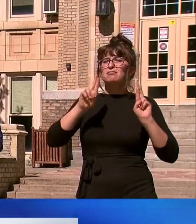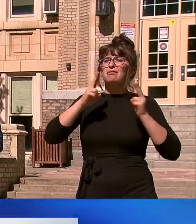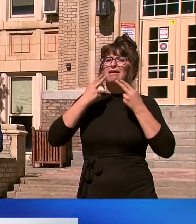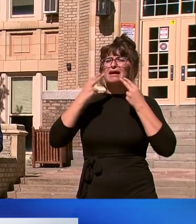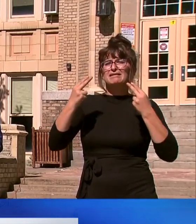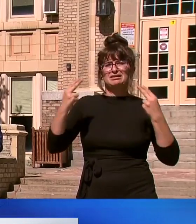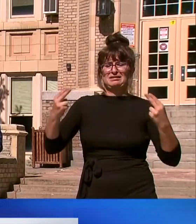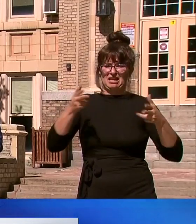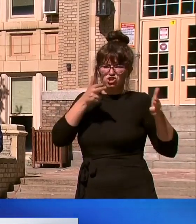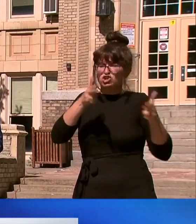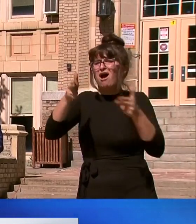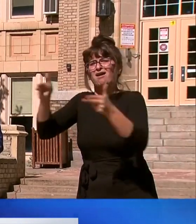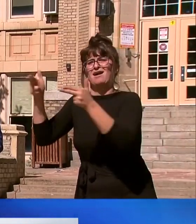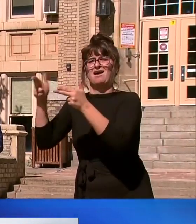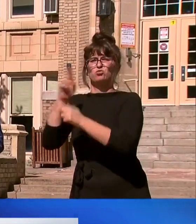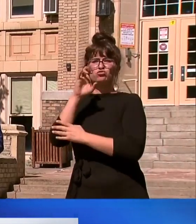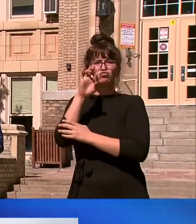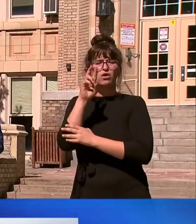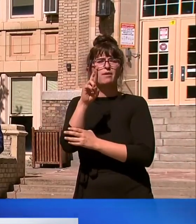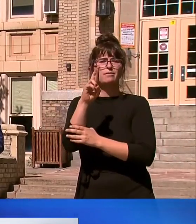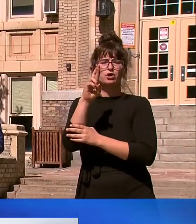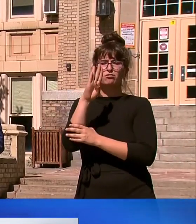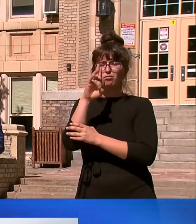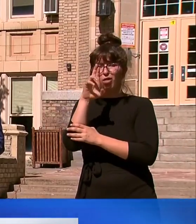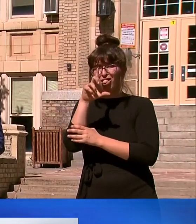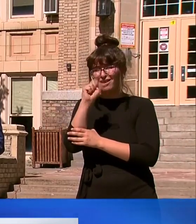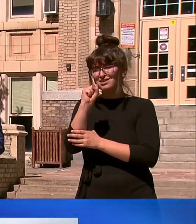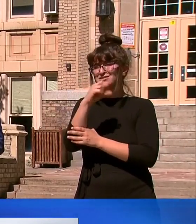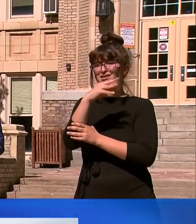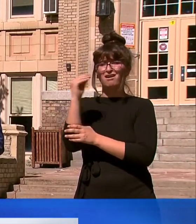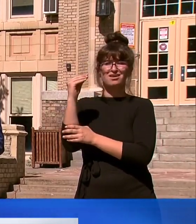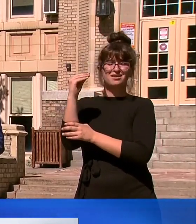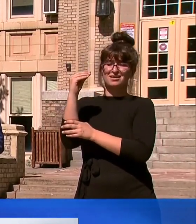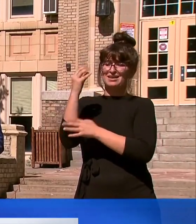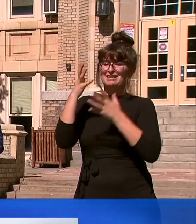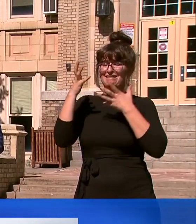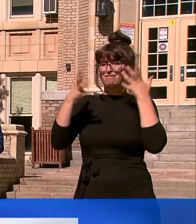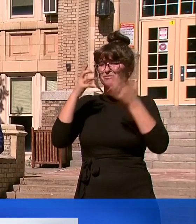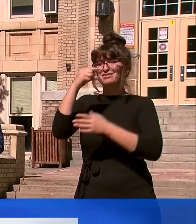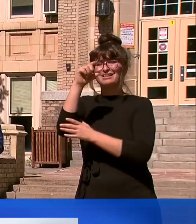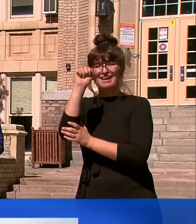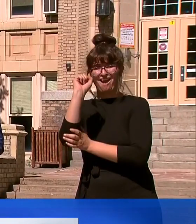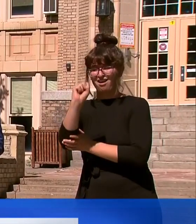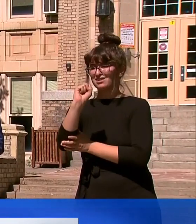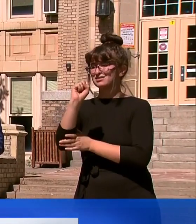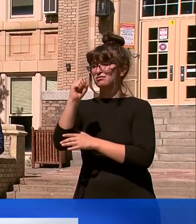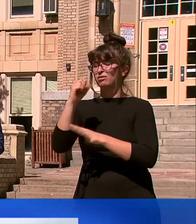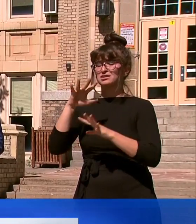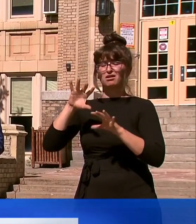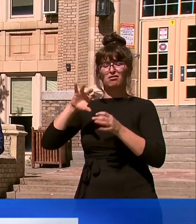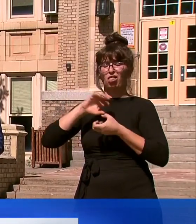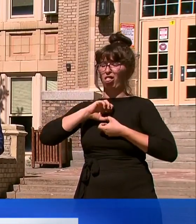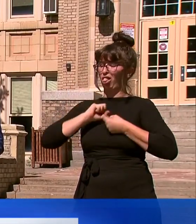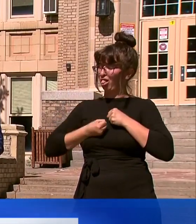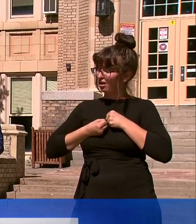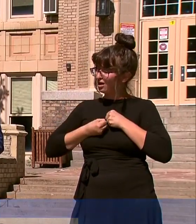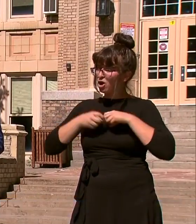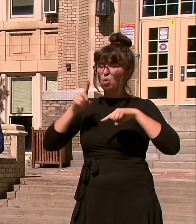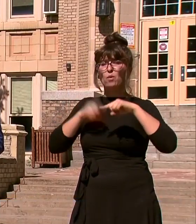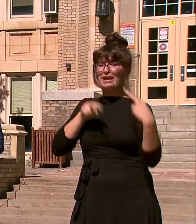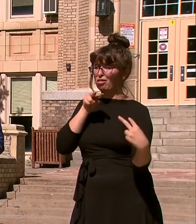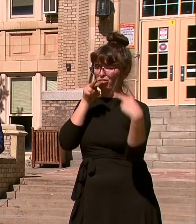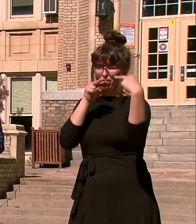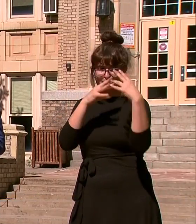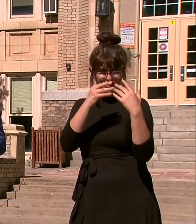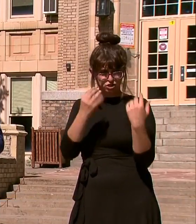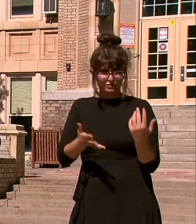rubber bullets and gassed off of the actions of others was my breaking point. We cannot look our students in the eyes and say, we believe your lives